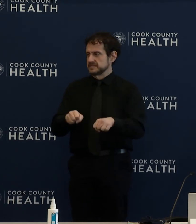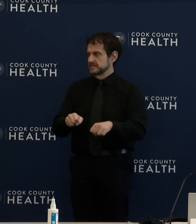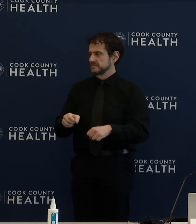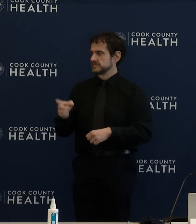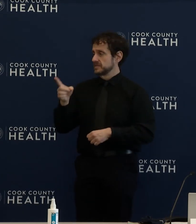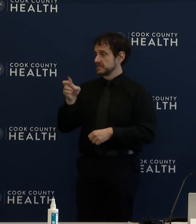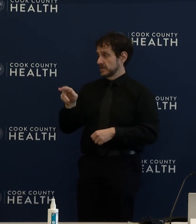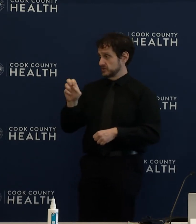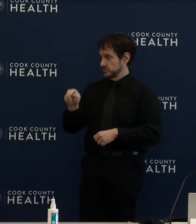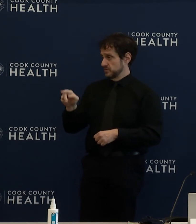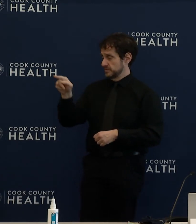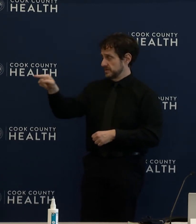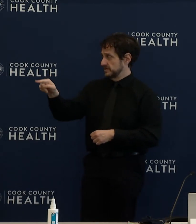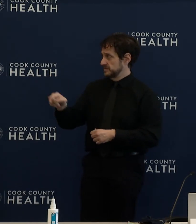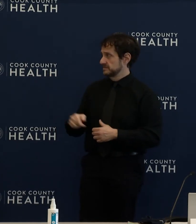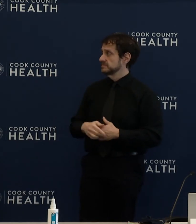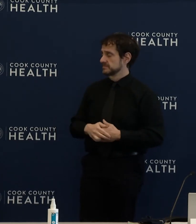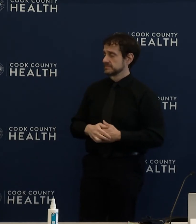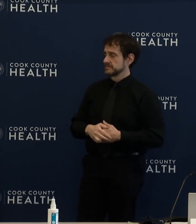Rubin.